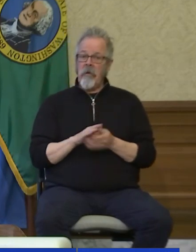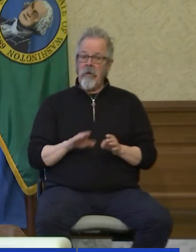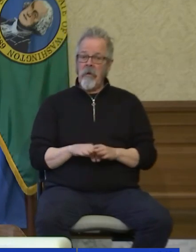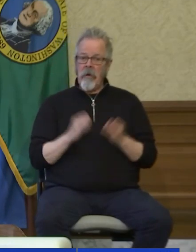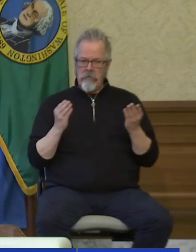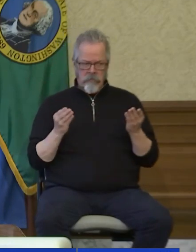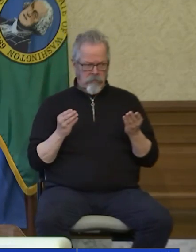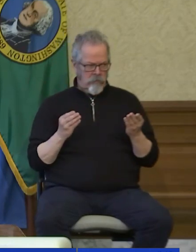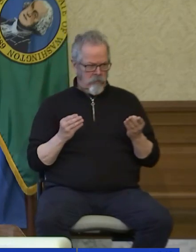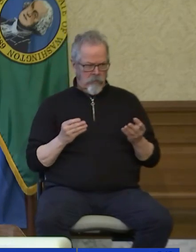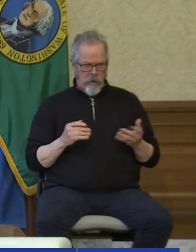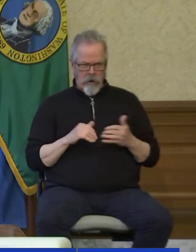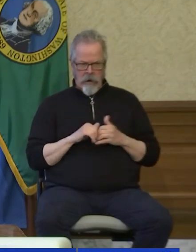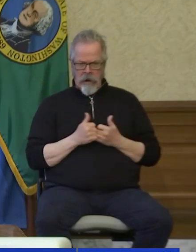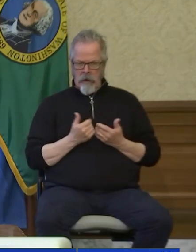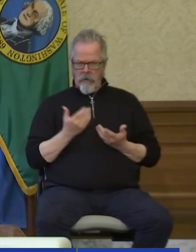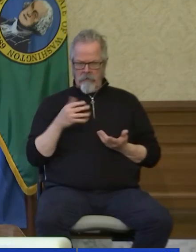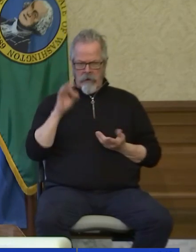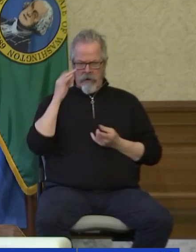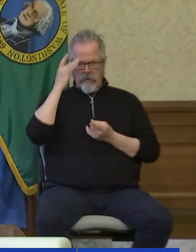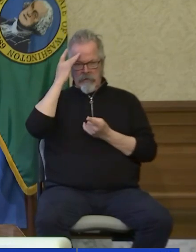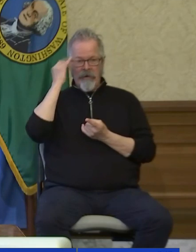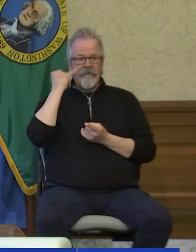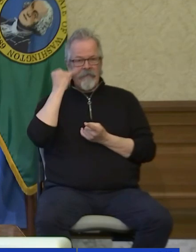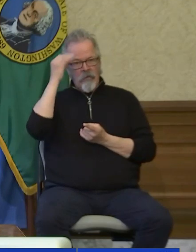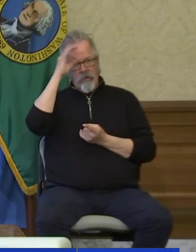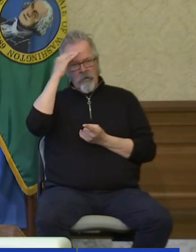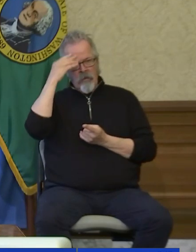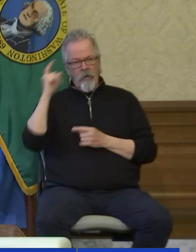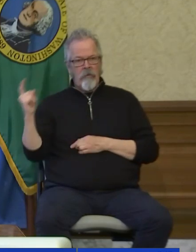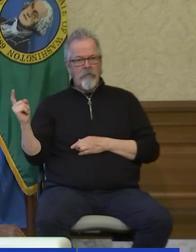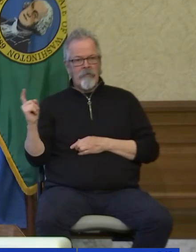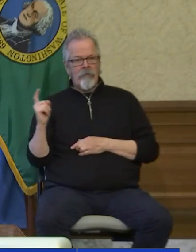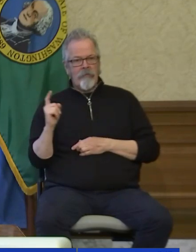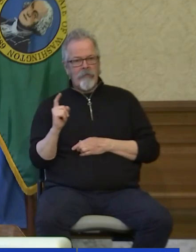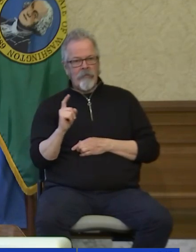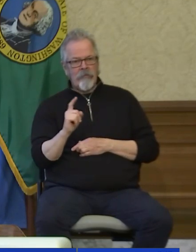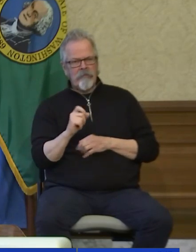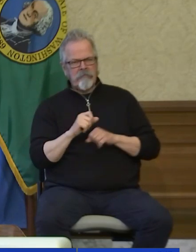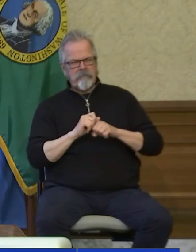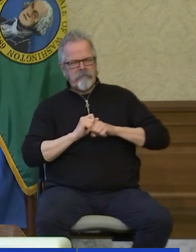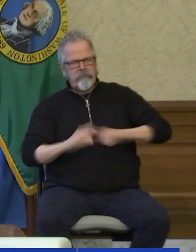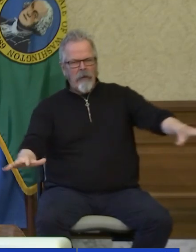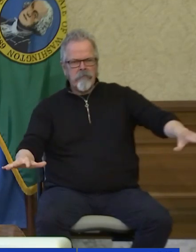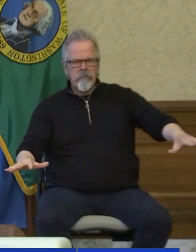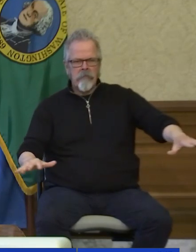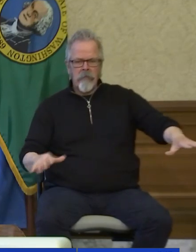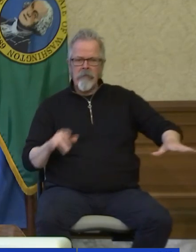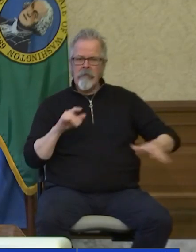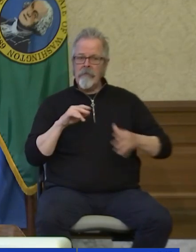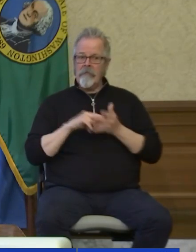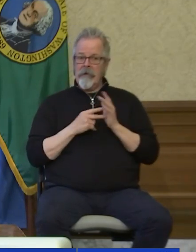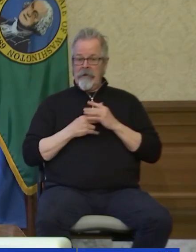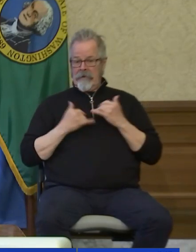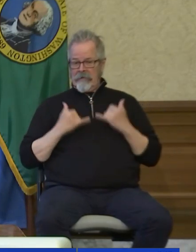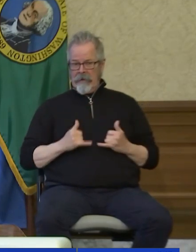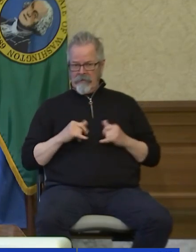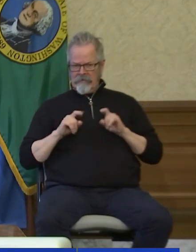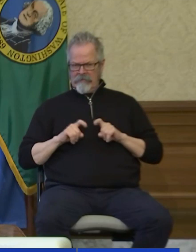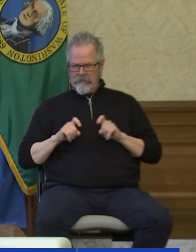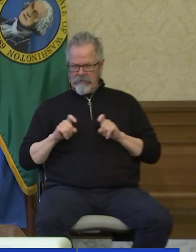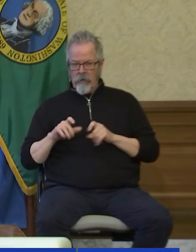open, we've got to have the ability to test large numbers of people to give people confidence very quickly. So that